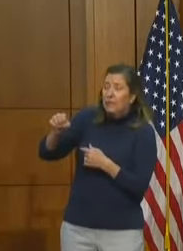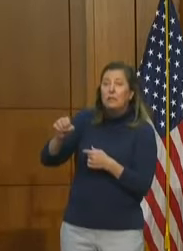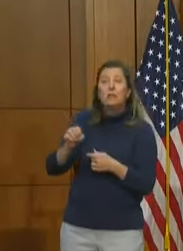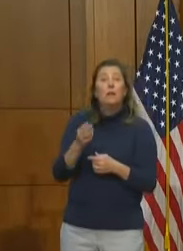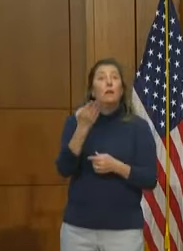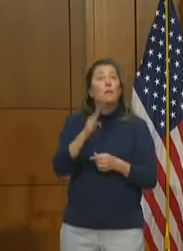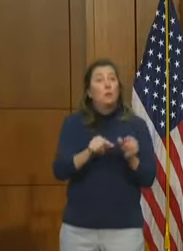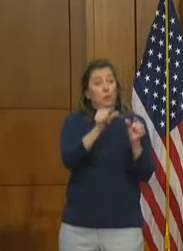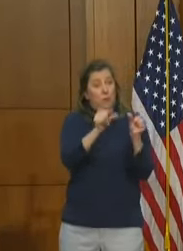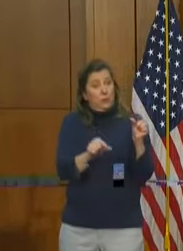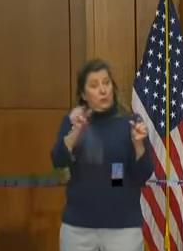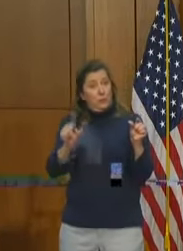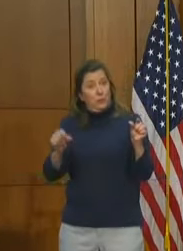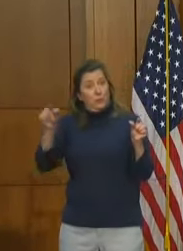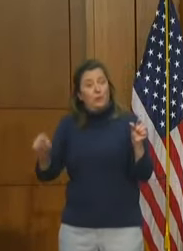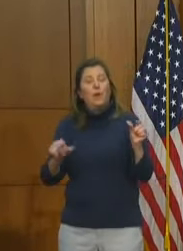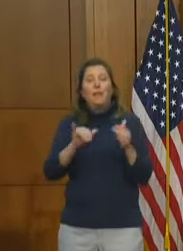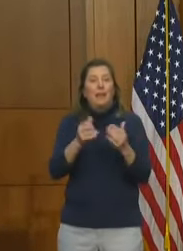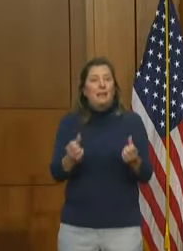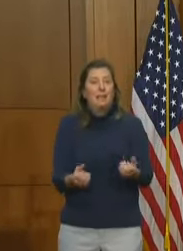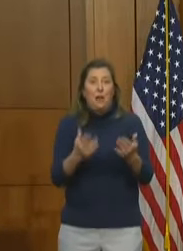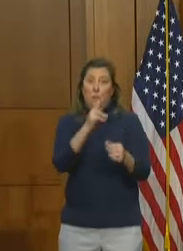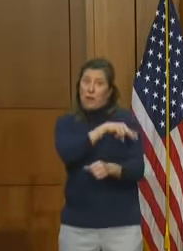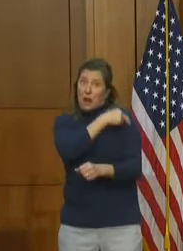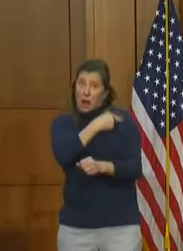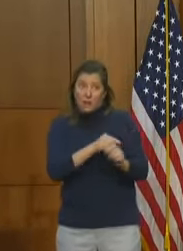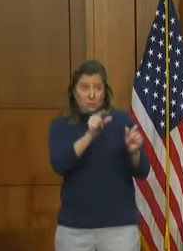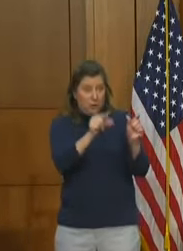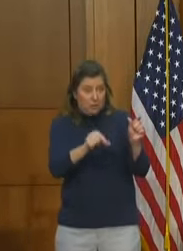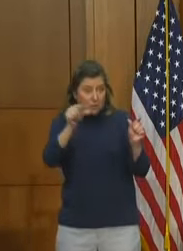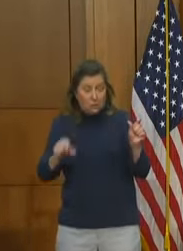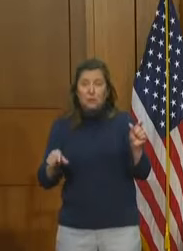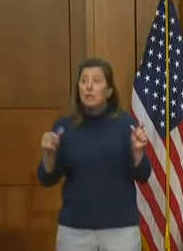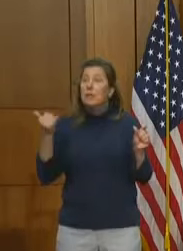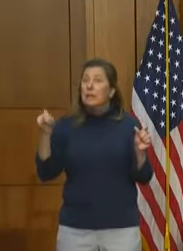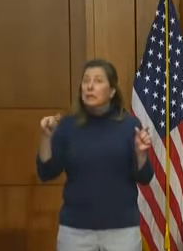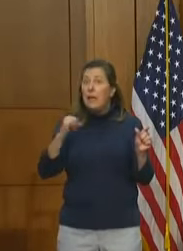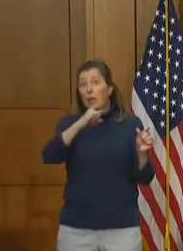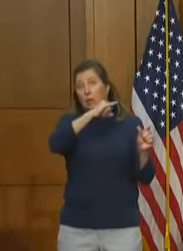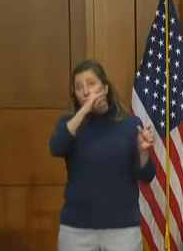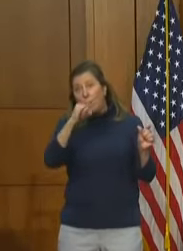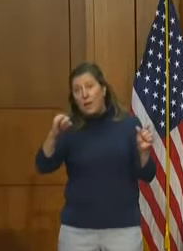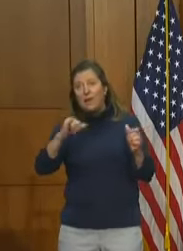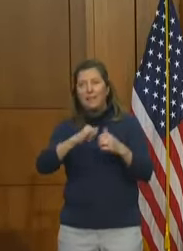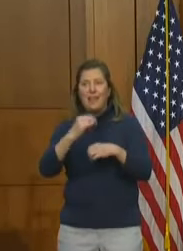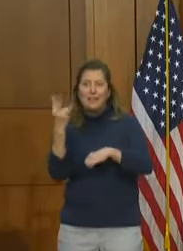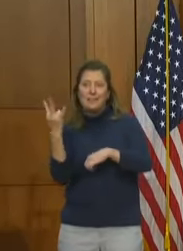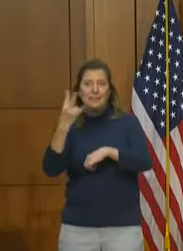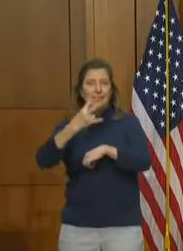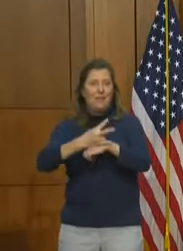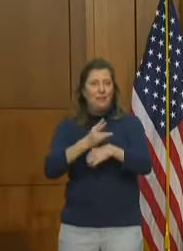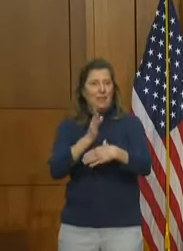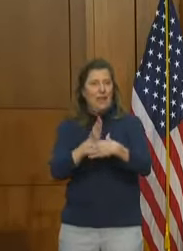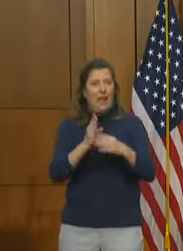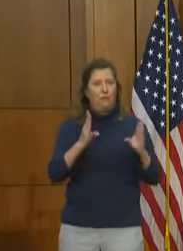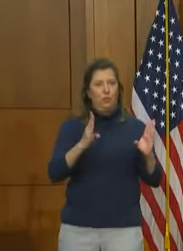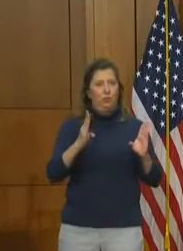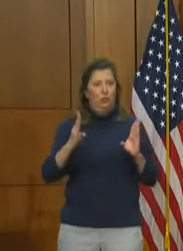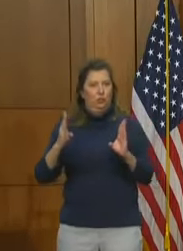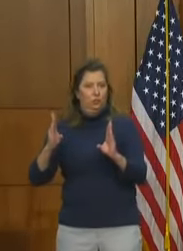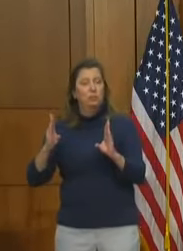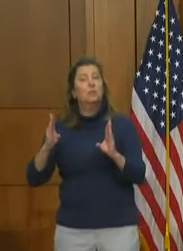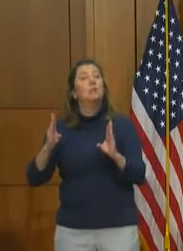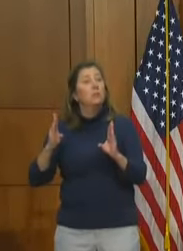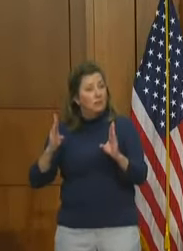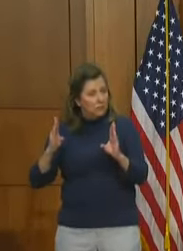blue bars are the number of hospitals, and the yellow line is the 7-day moving average. This